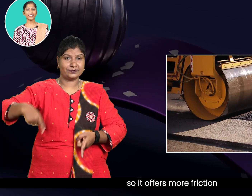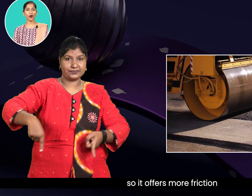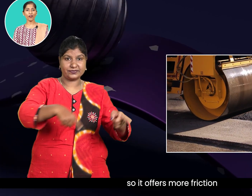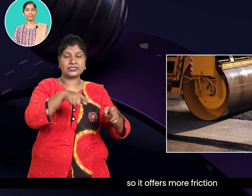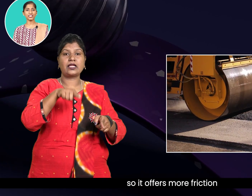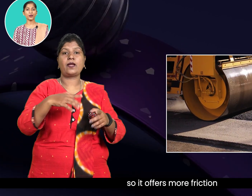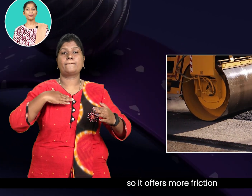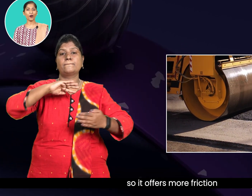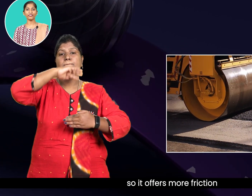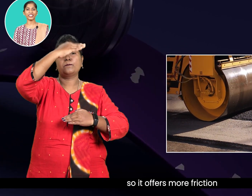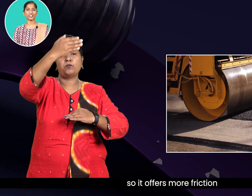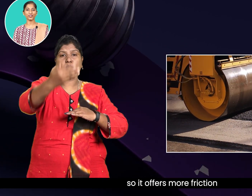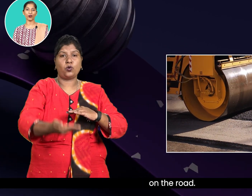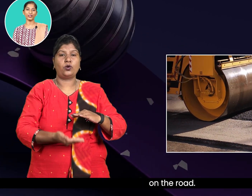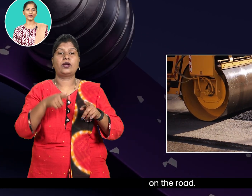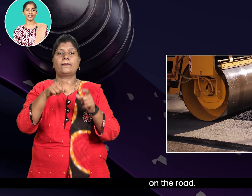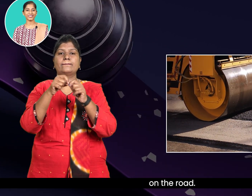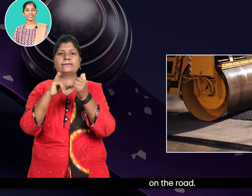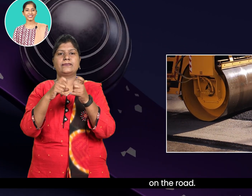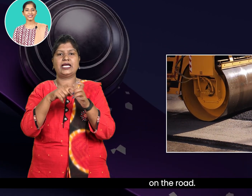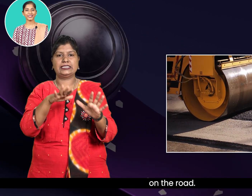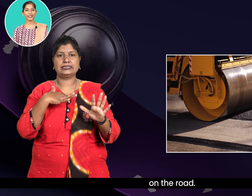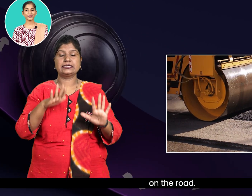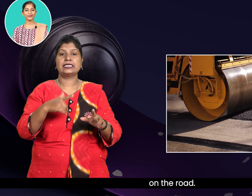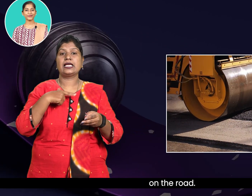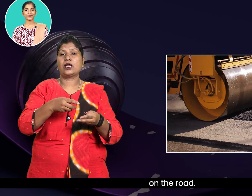so it offers more friction on the road.